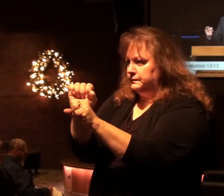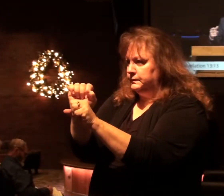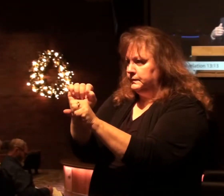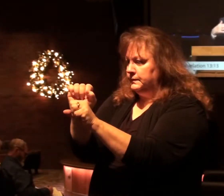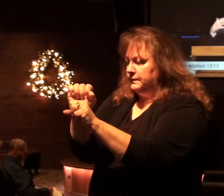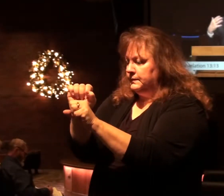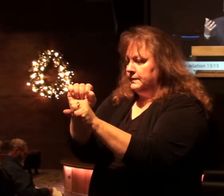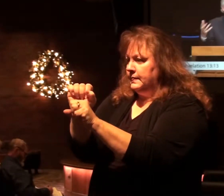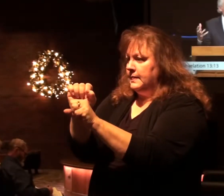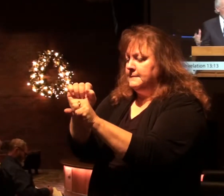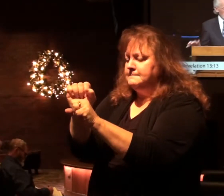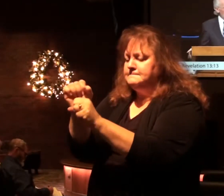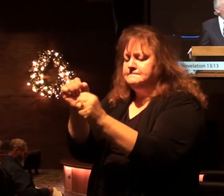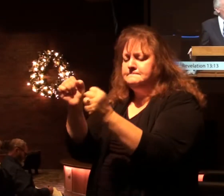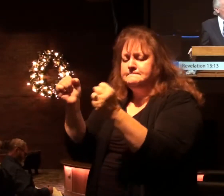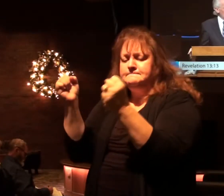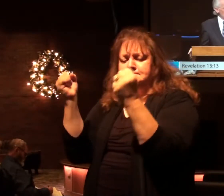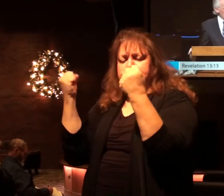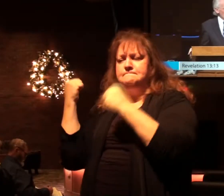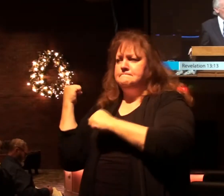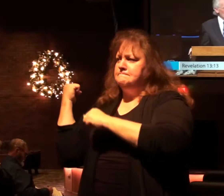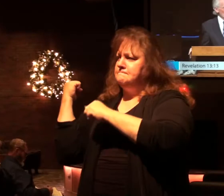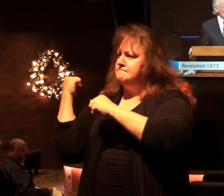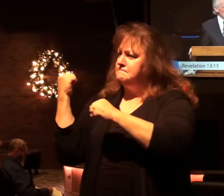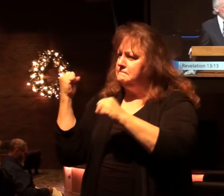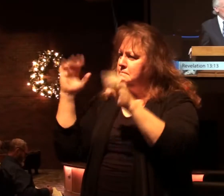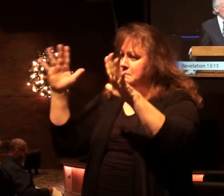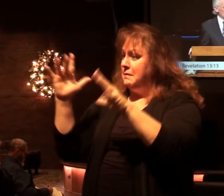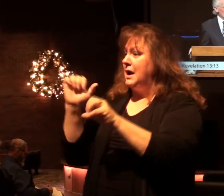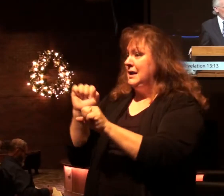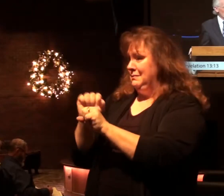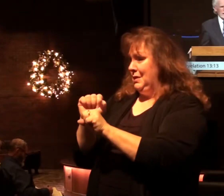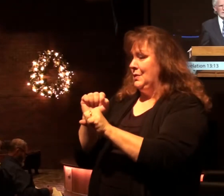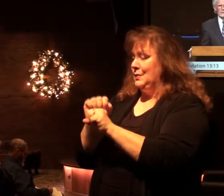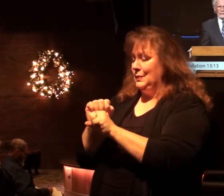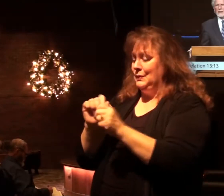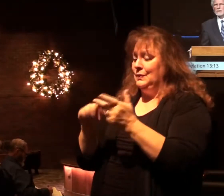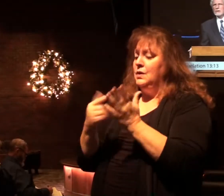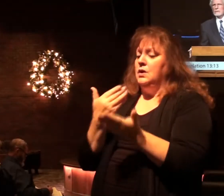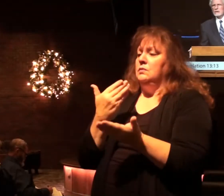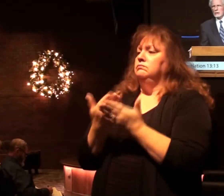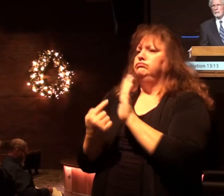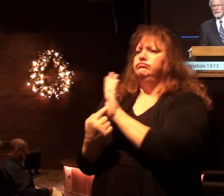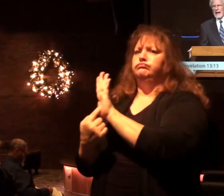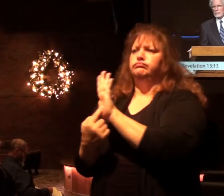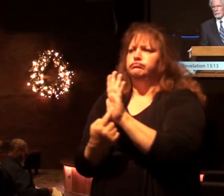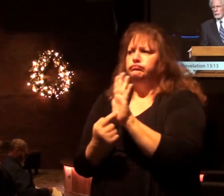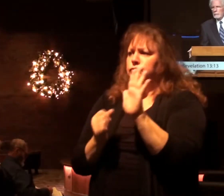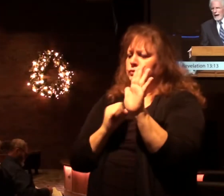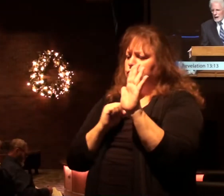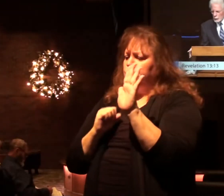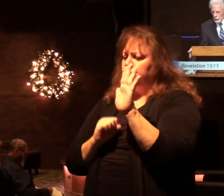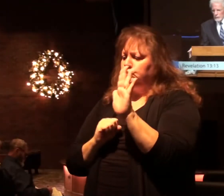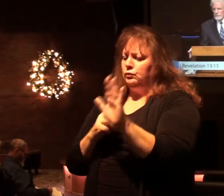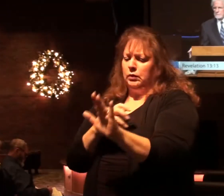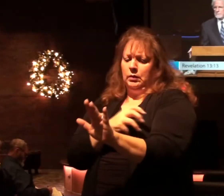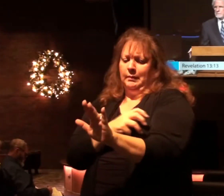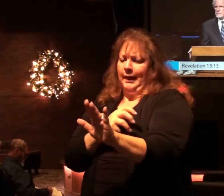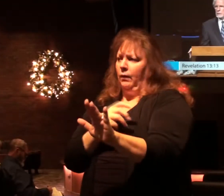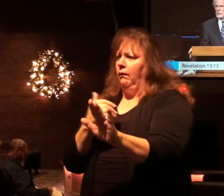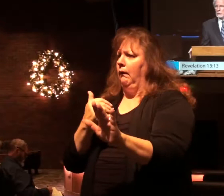So he's going to do mighty miracles, demonstrations of supernatural